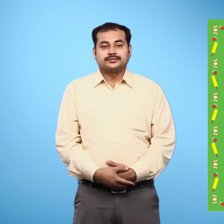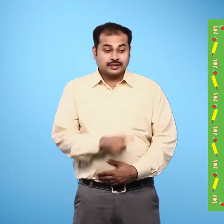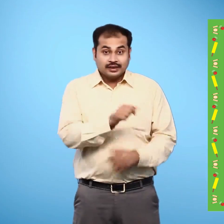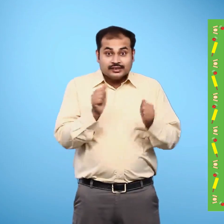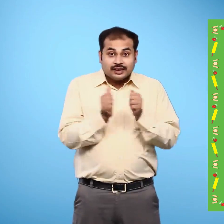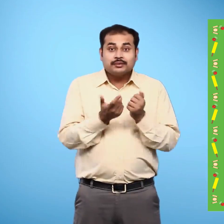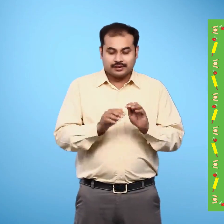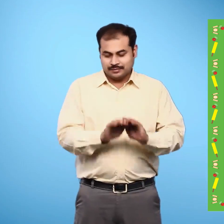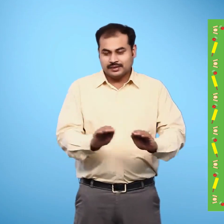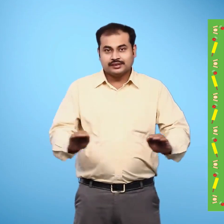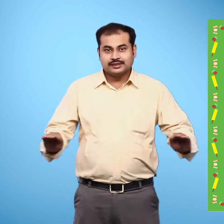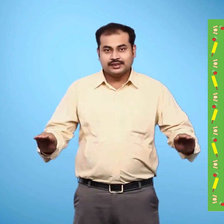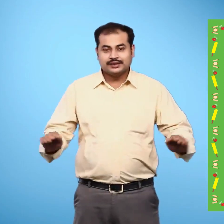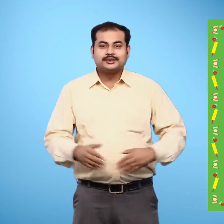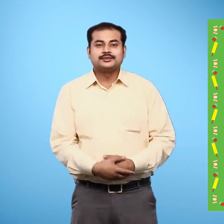The page 1 describes the game